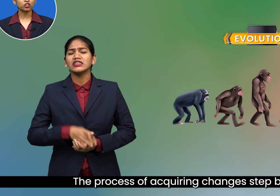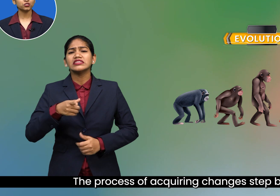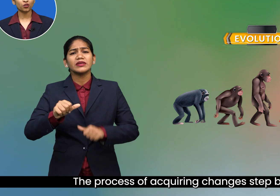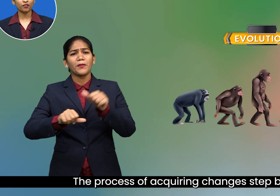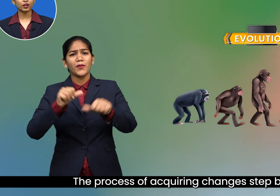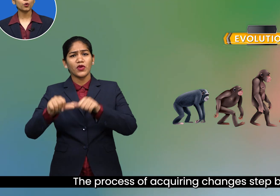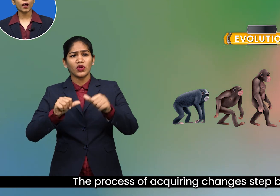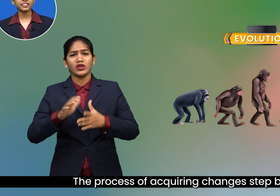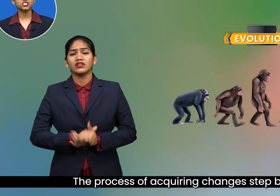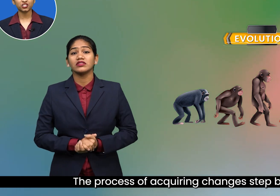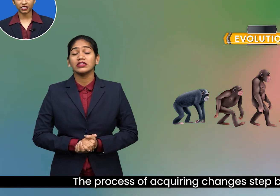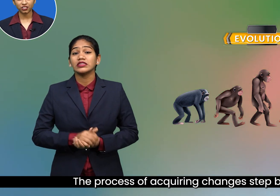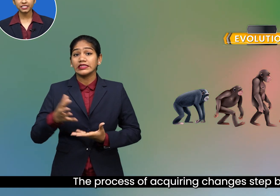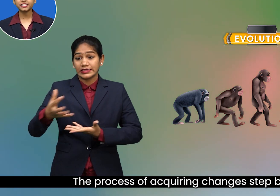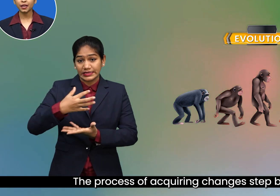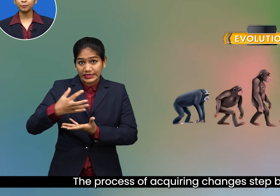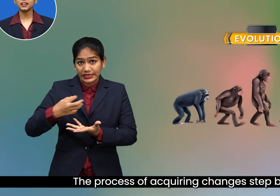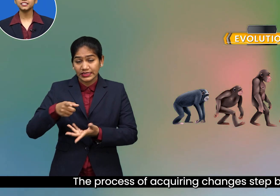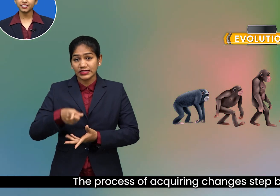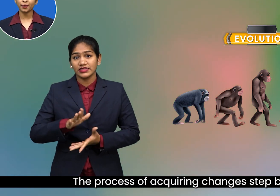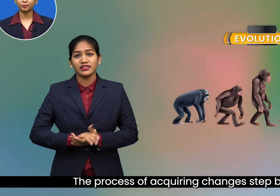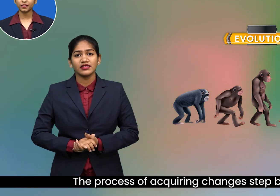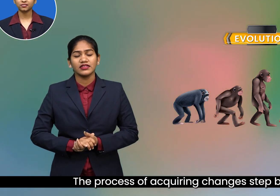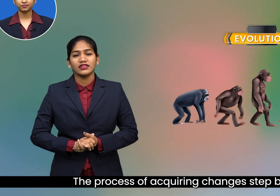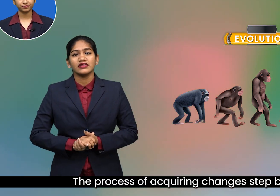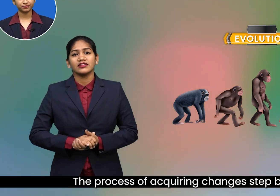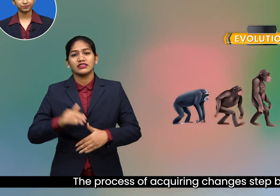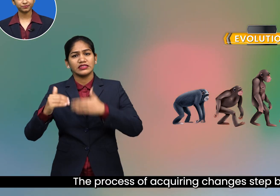the process of acquiring changes step by step.